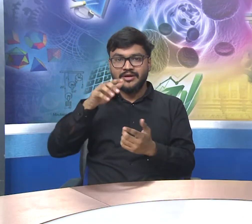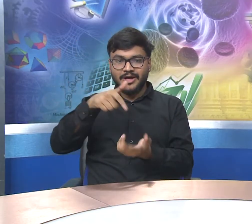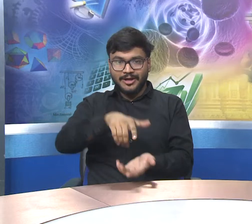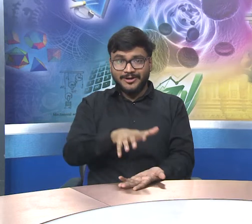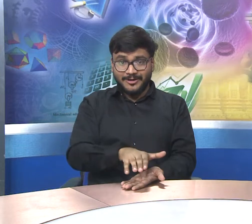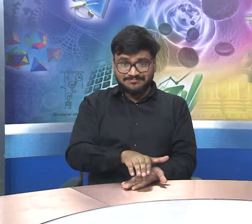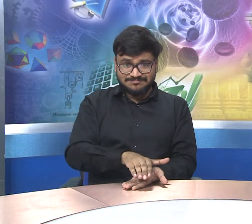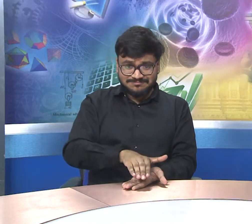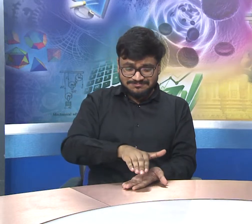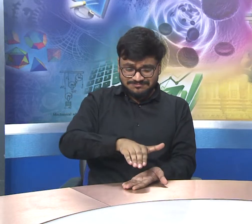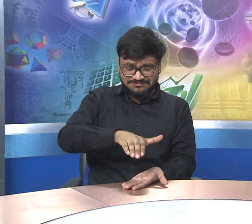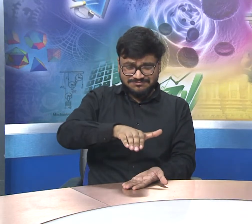parents.